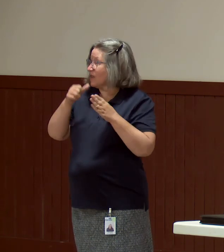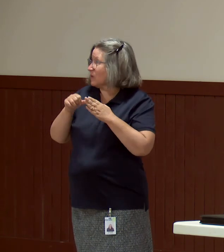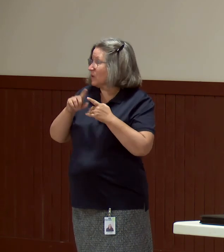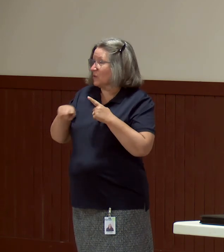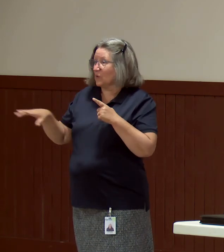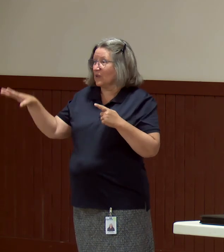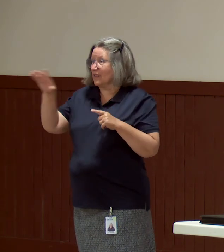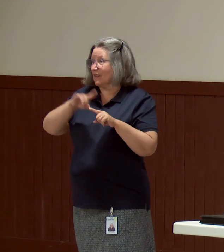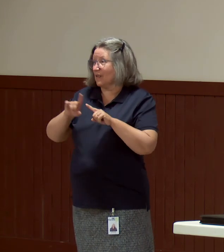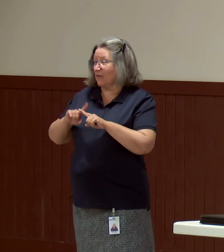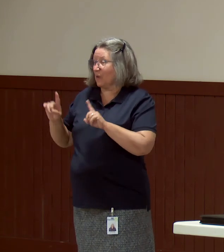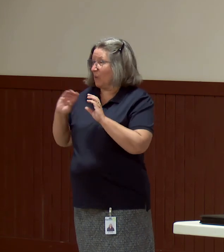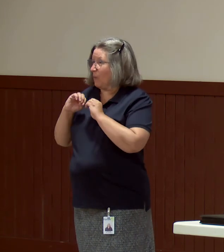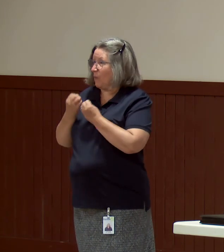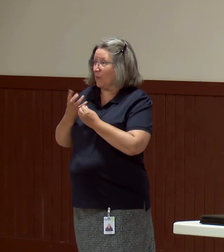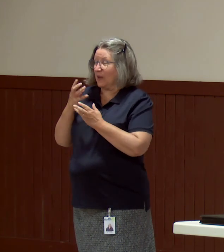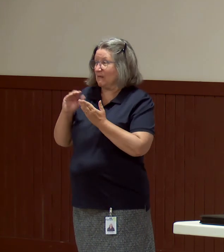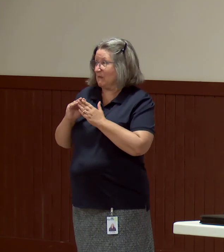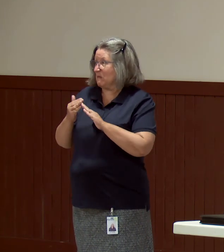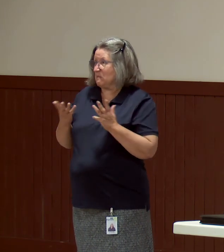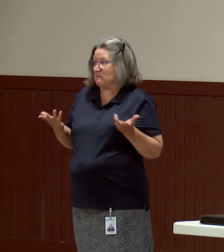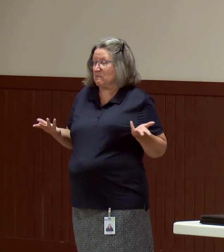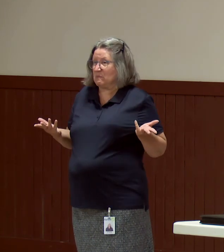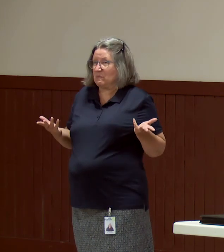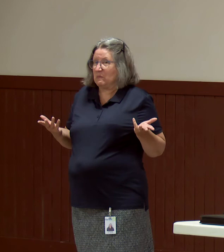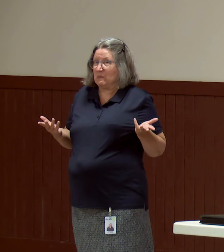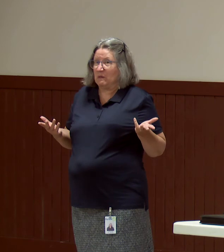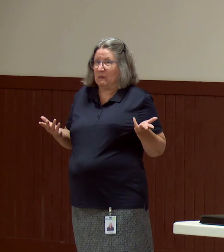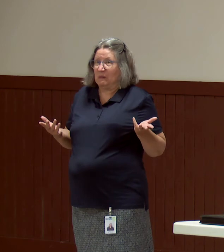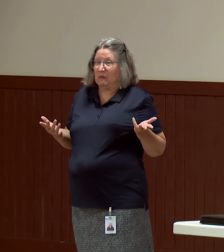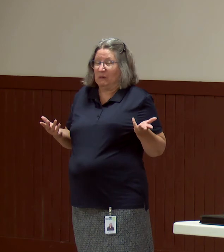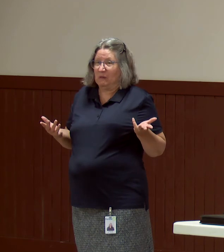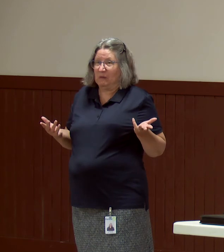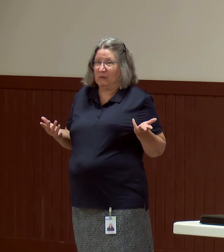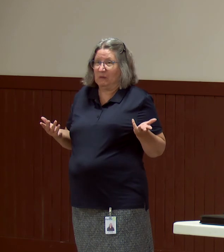organizations and cities, and we ended up with